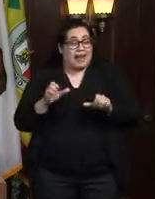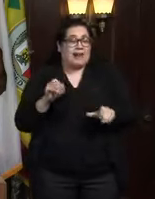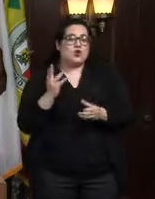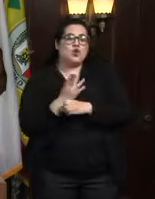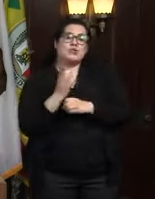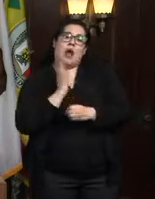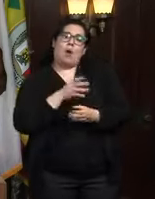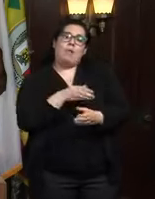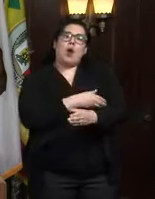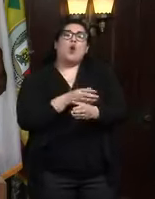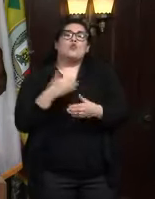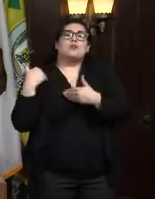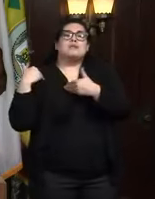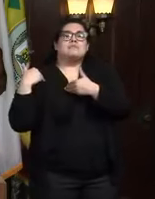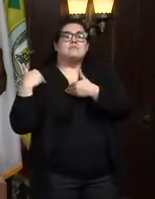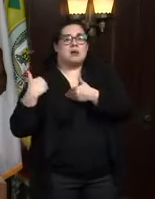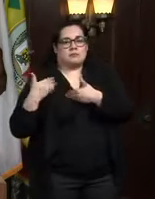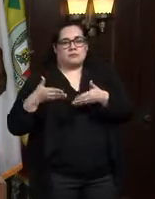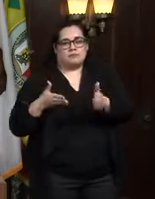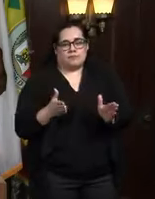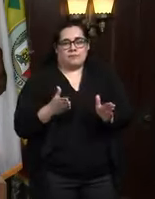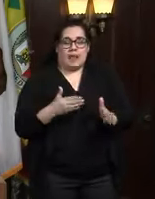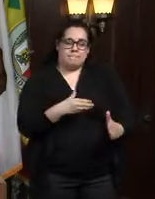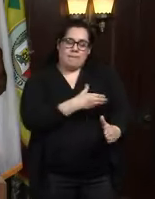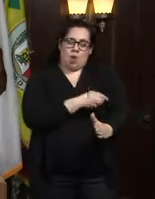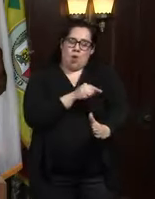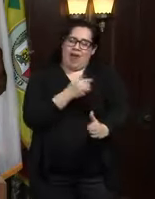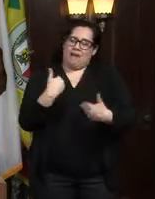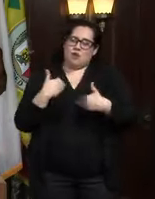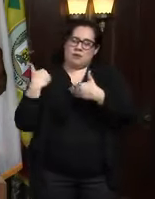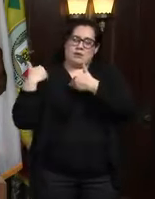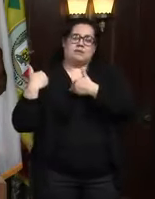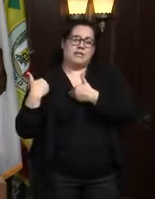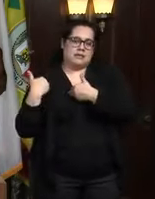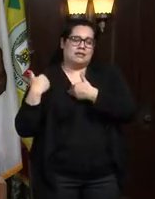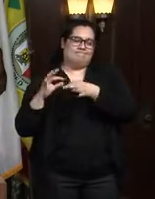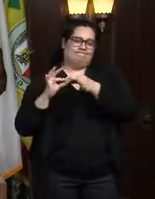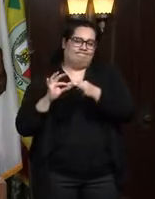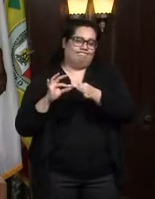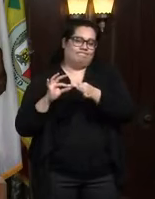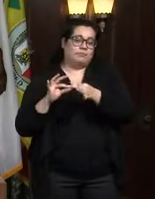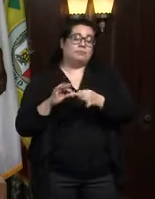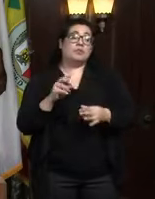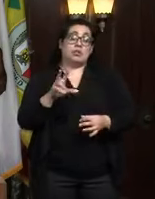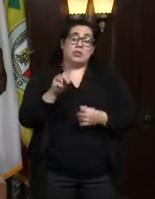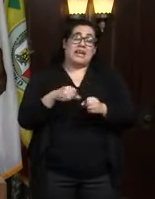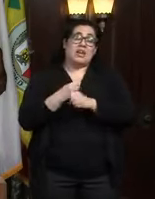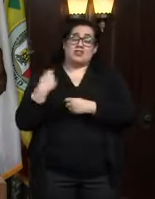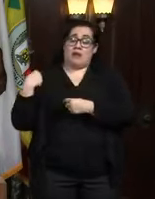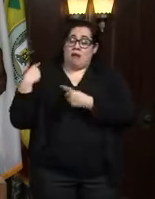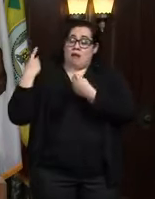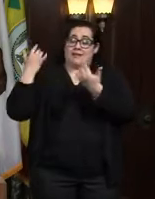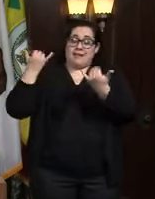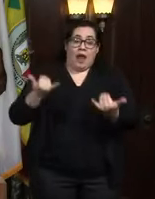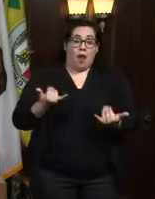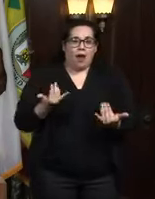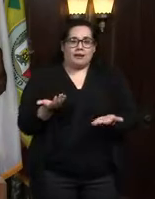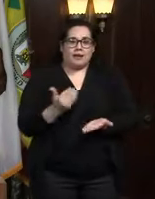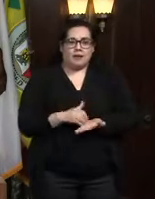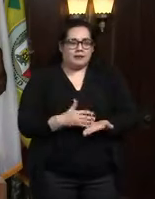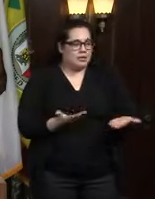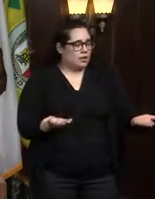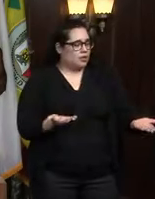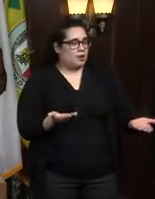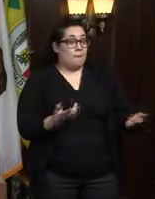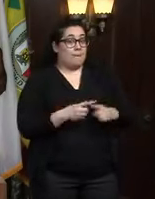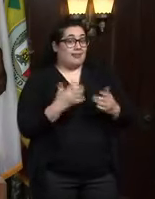our power responsibly. Power has a responsibility. And so some 30 years later, here we are again.